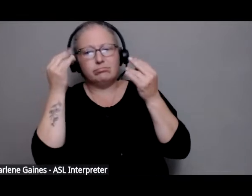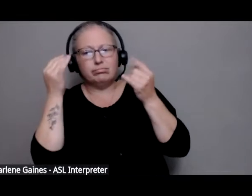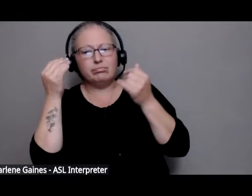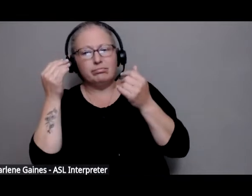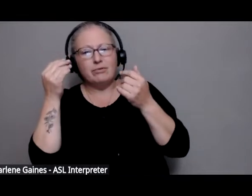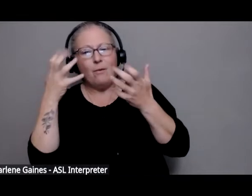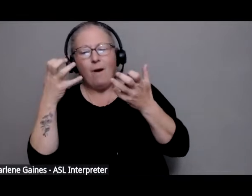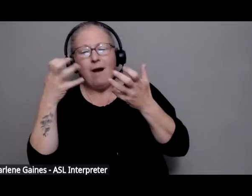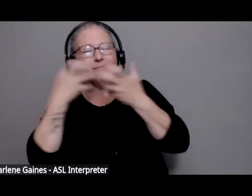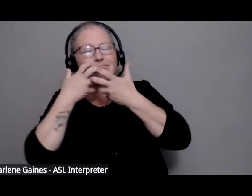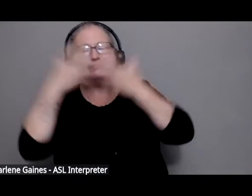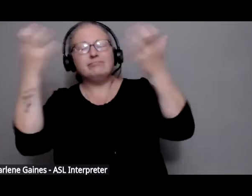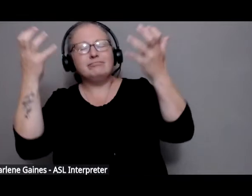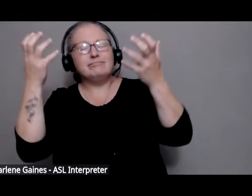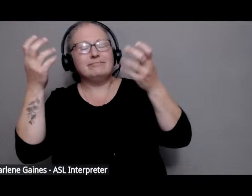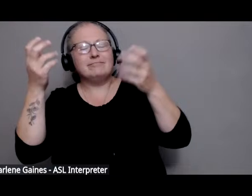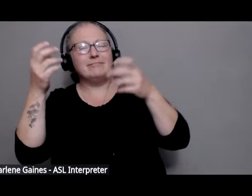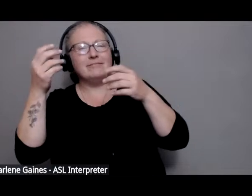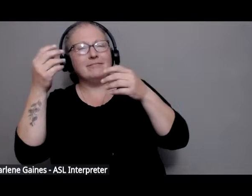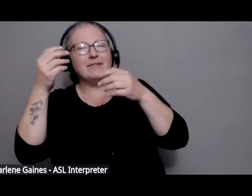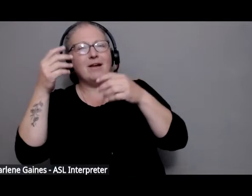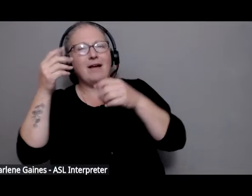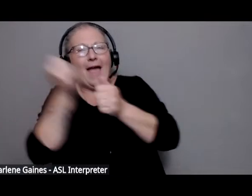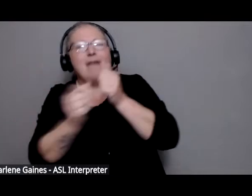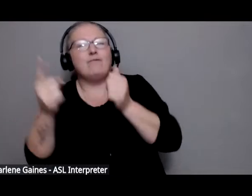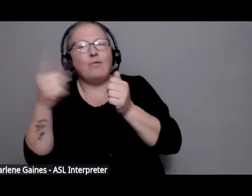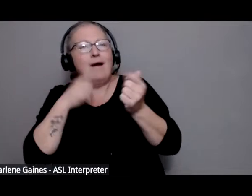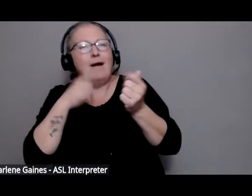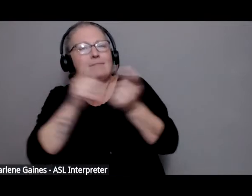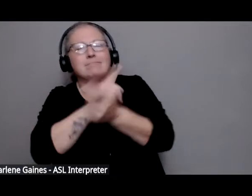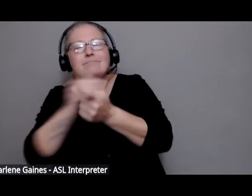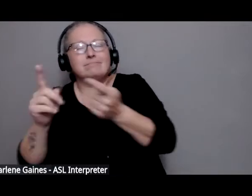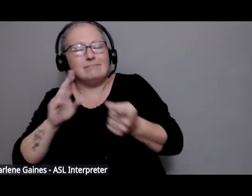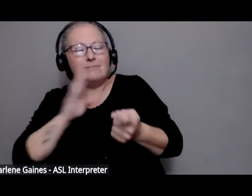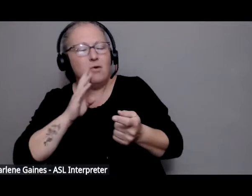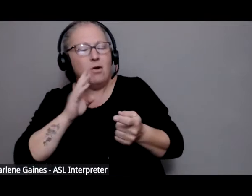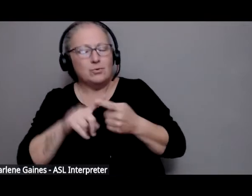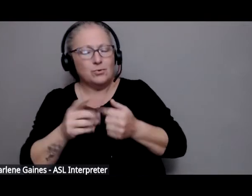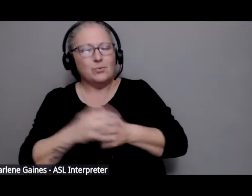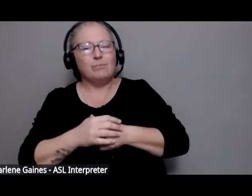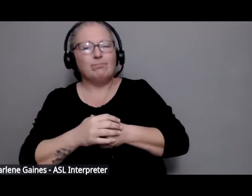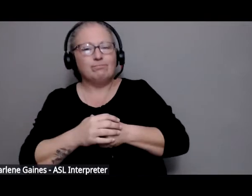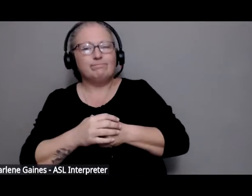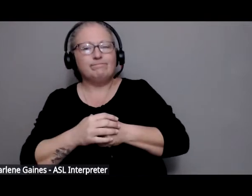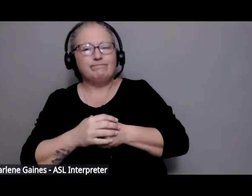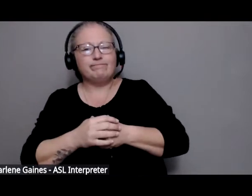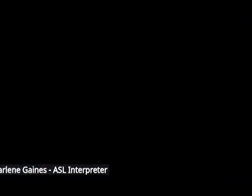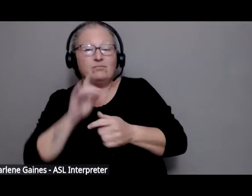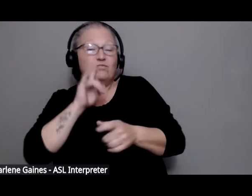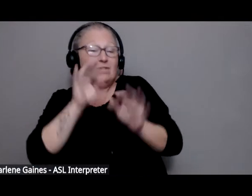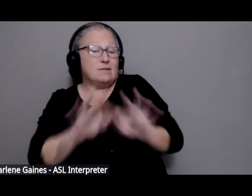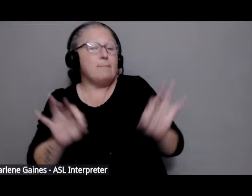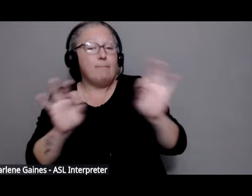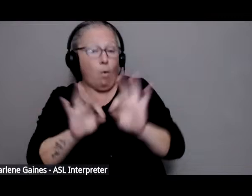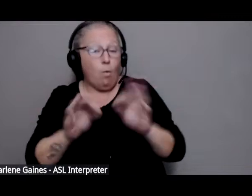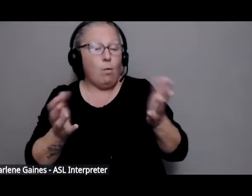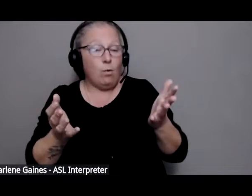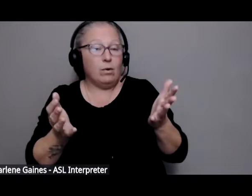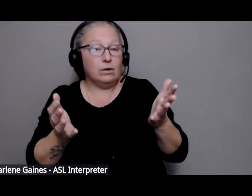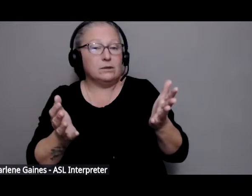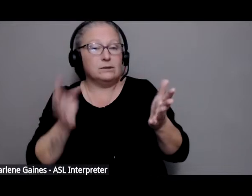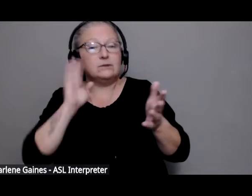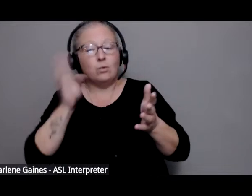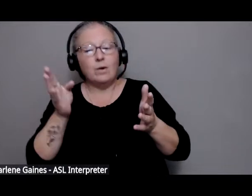shout it from the mountaintops a little bit with everyone that I've spoken to. I think that's important, and I think it will